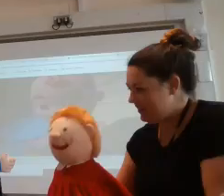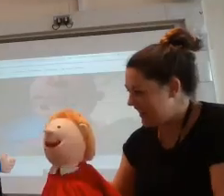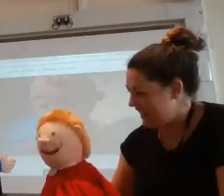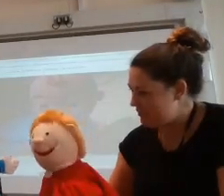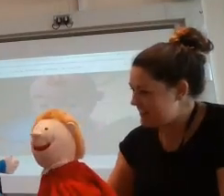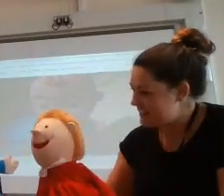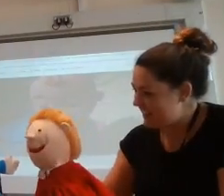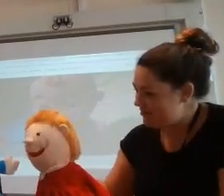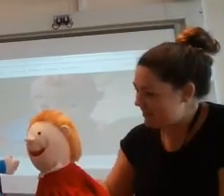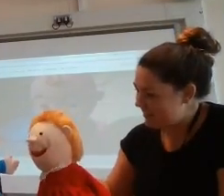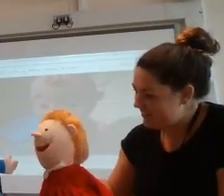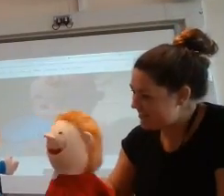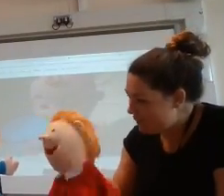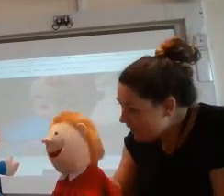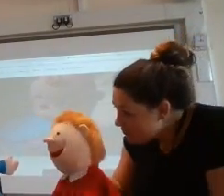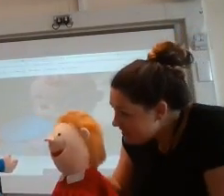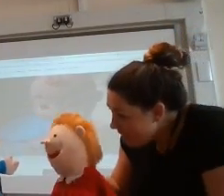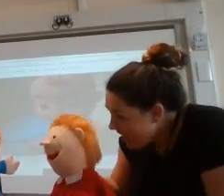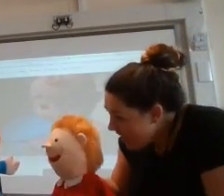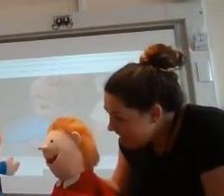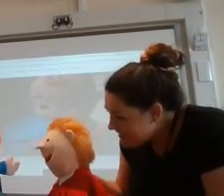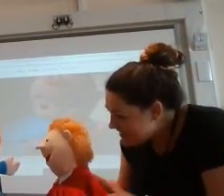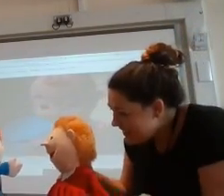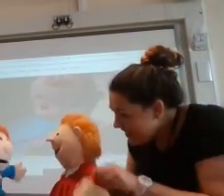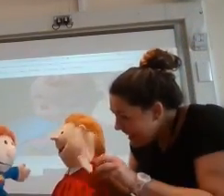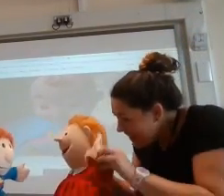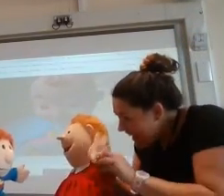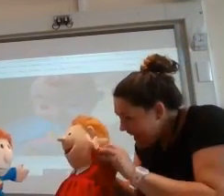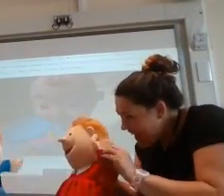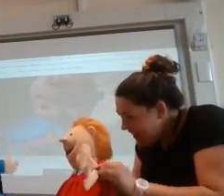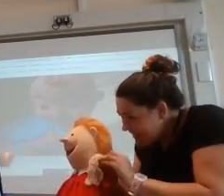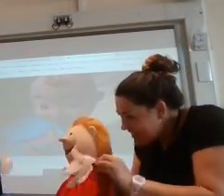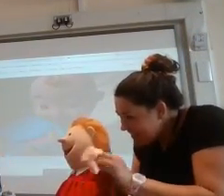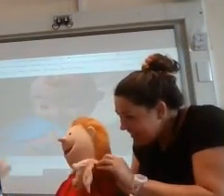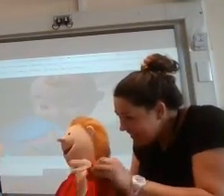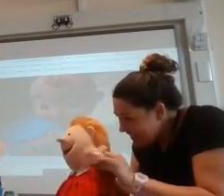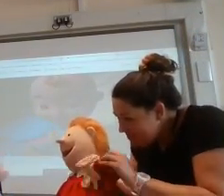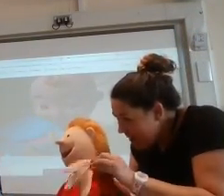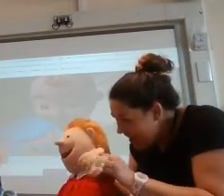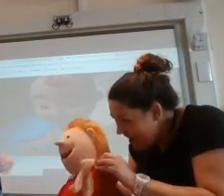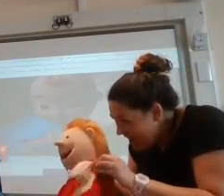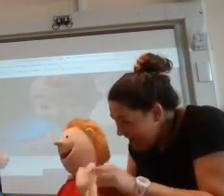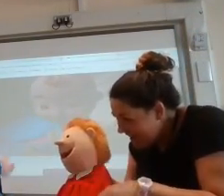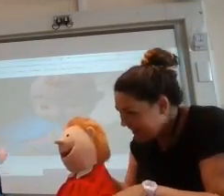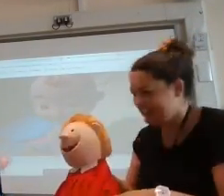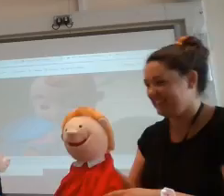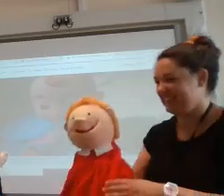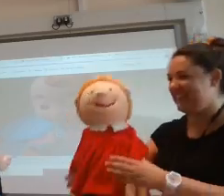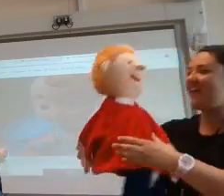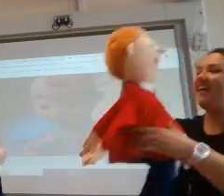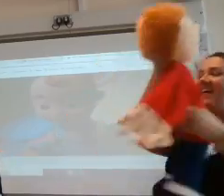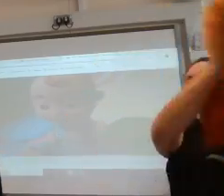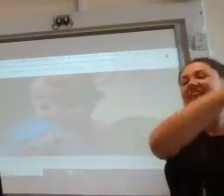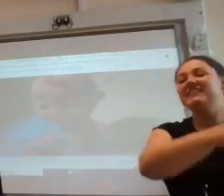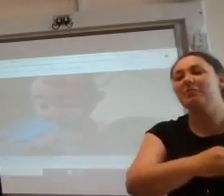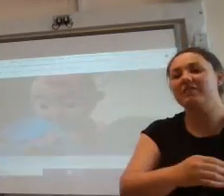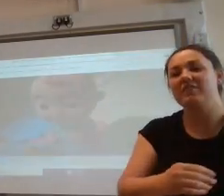alone. I'm gonna come and stay with you. Shall we go to bed? Say night night. Bye. Bye. Oh, I think you've